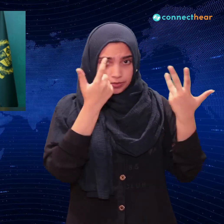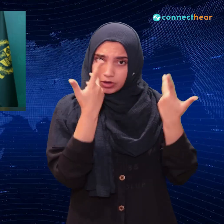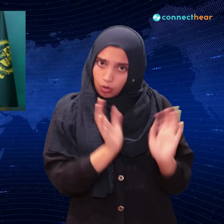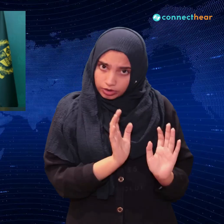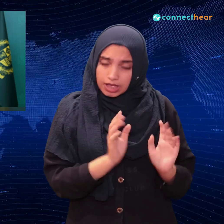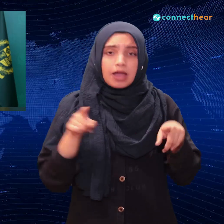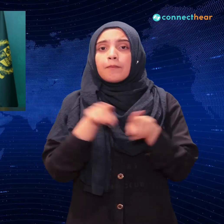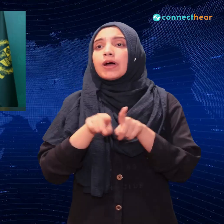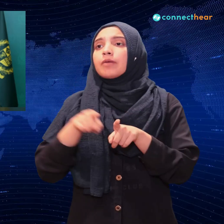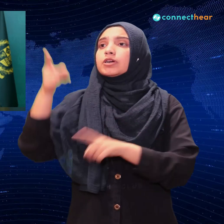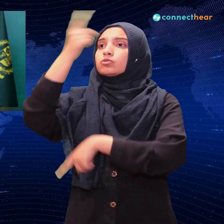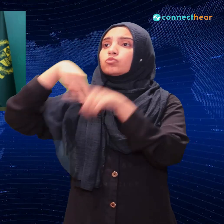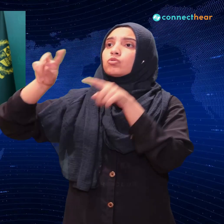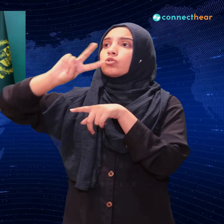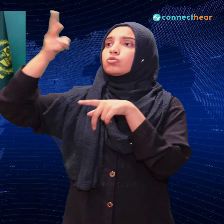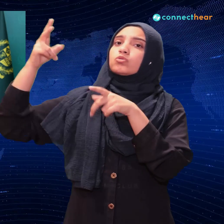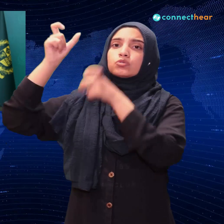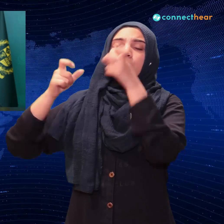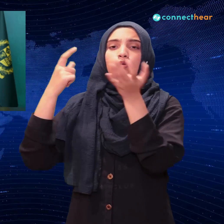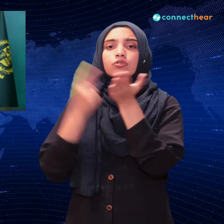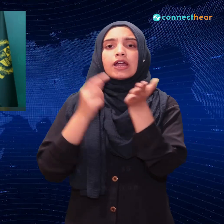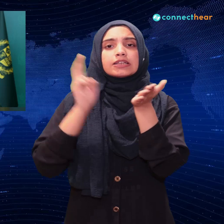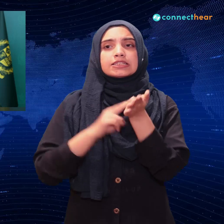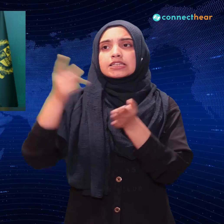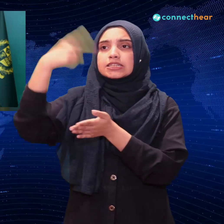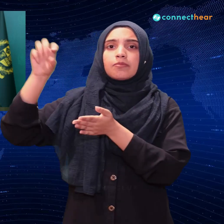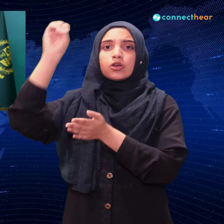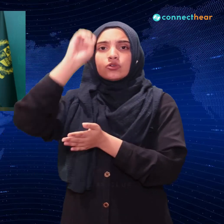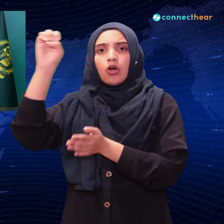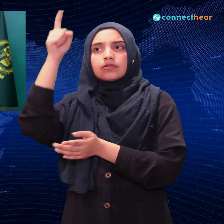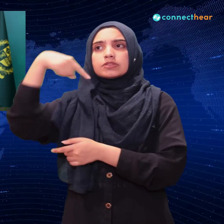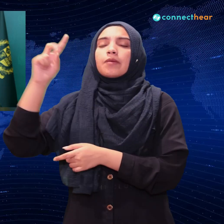by politicians in the United States and some politicians in Europe.